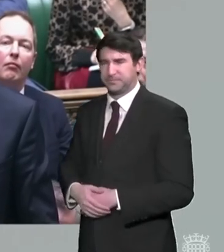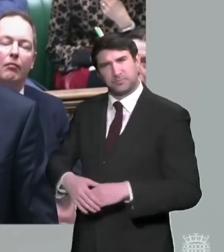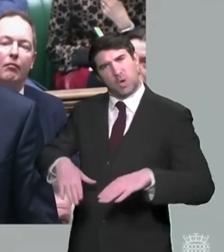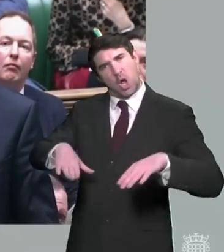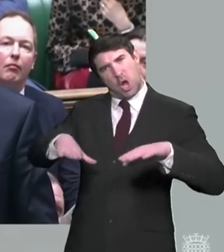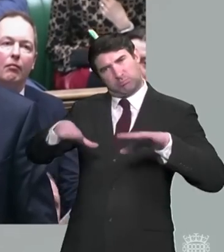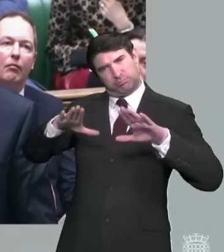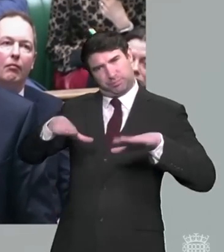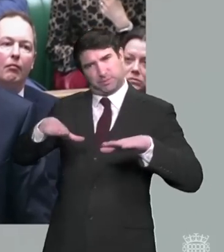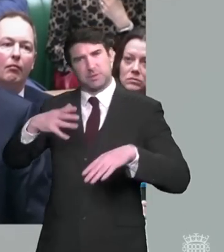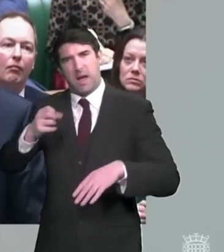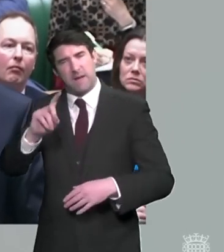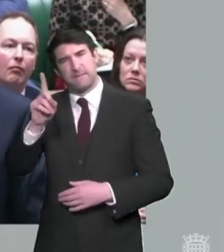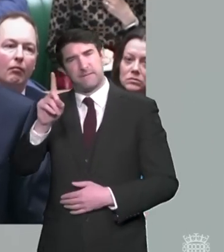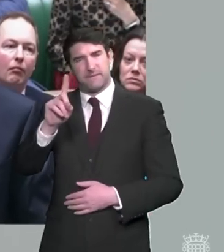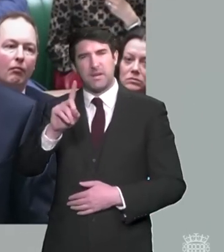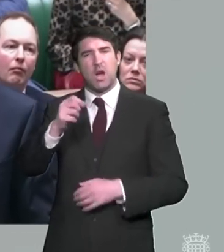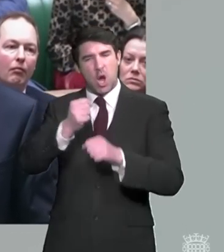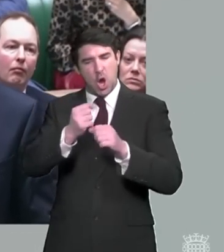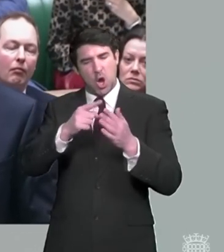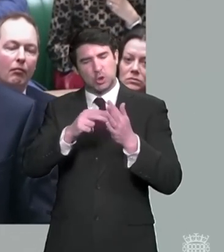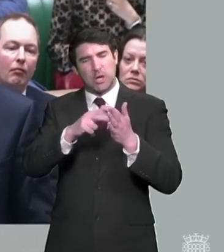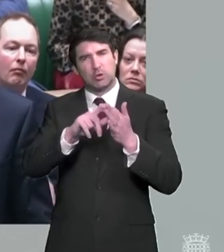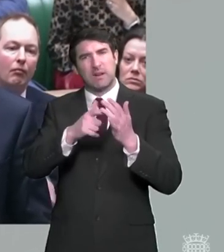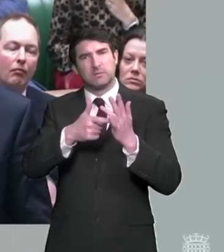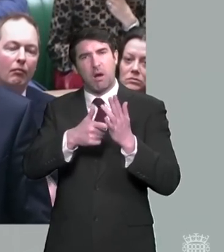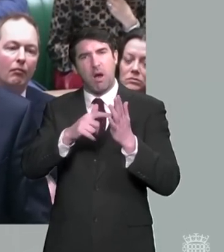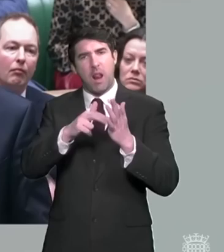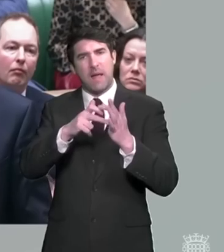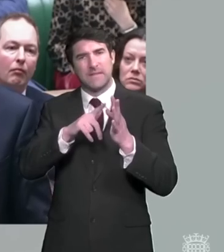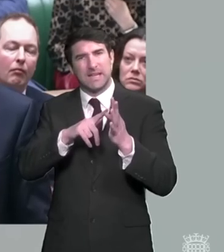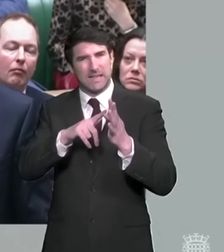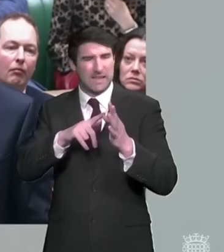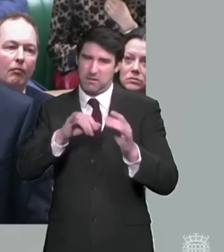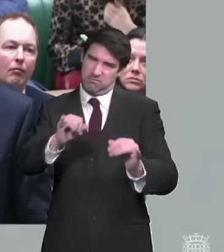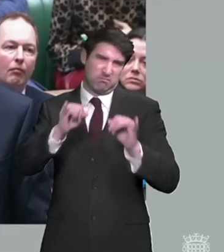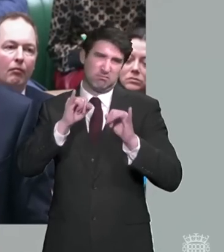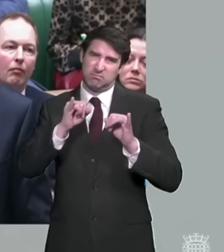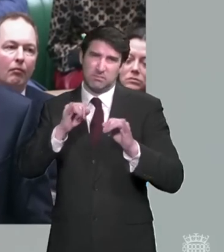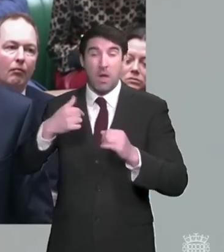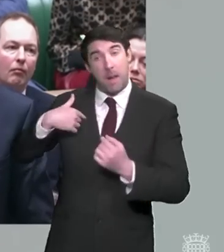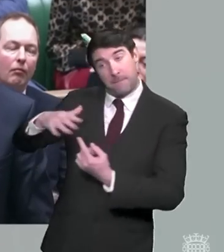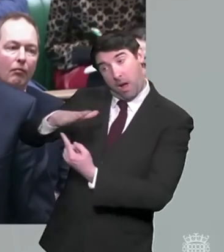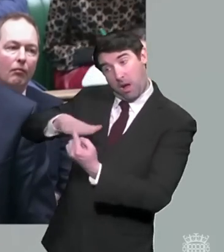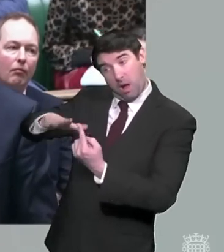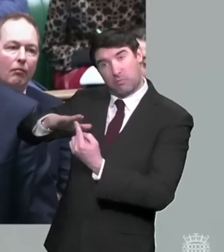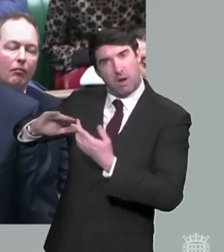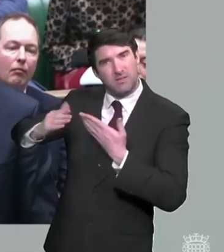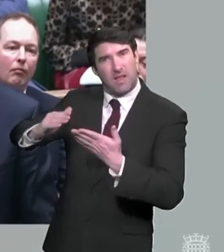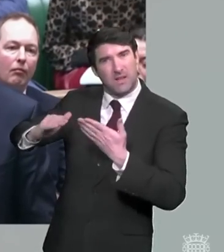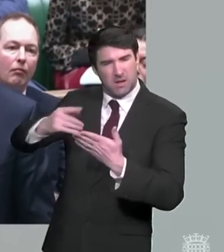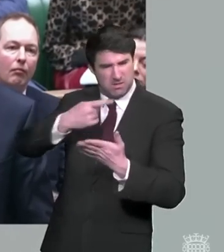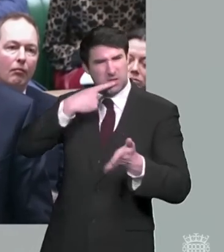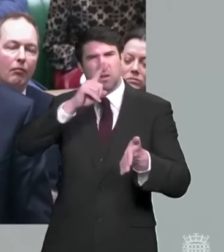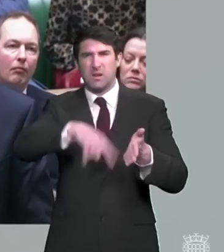from future investments in renewable energy projects, the kind of projects that my Angus constituency excels at delivering. This investment